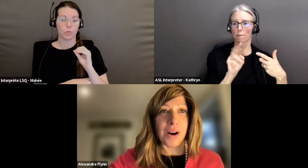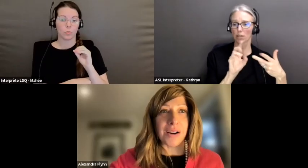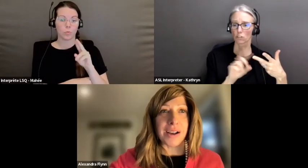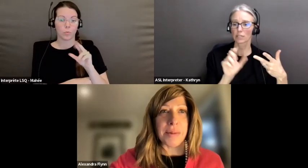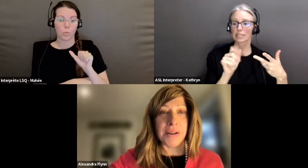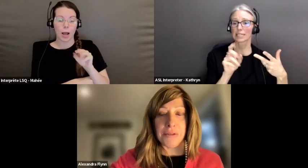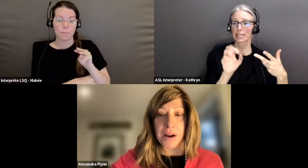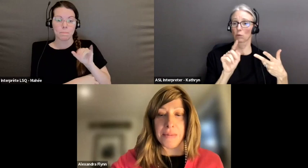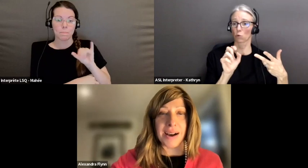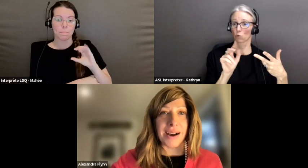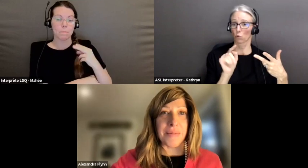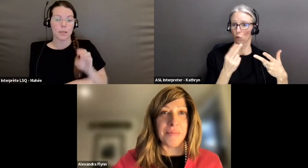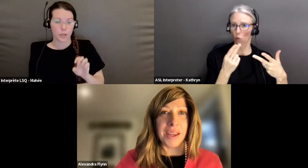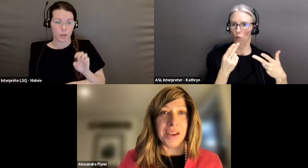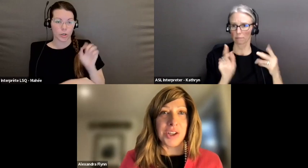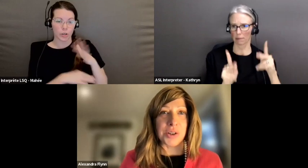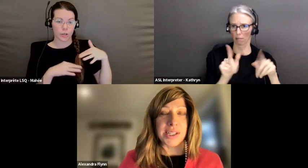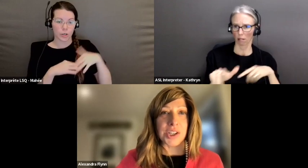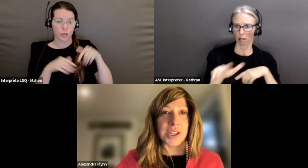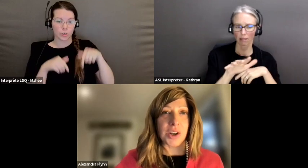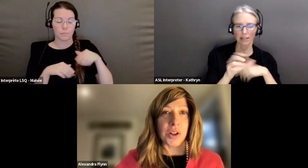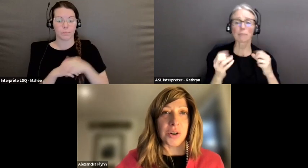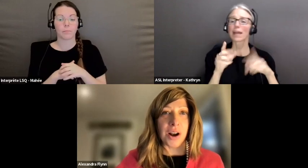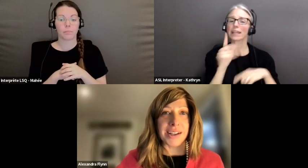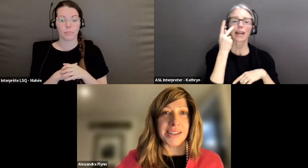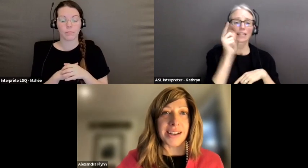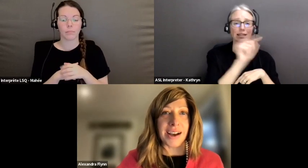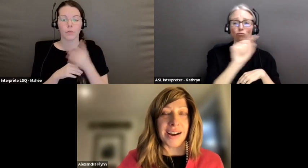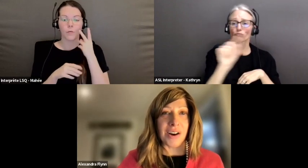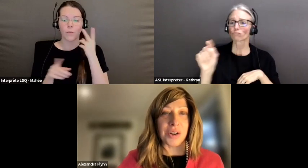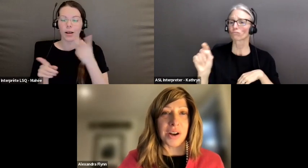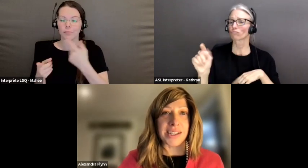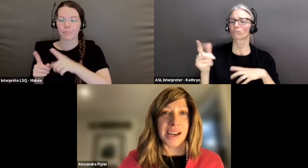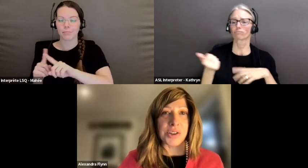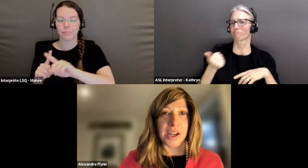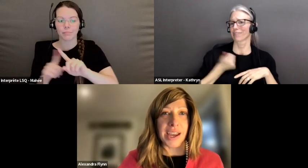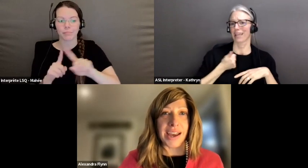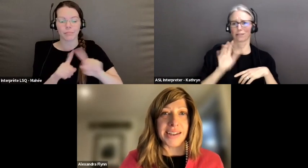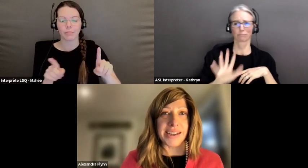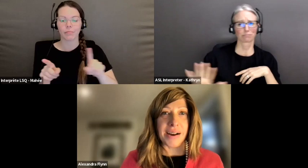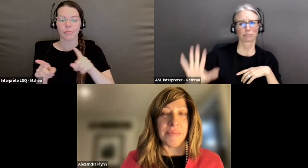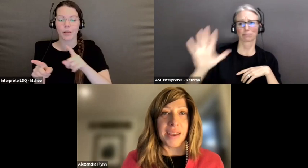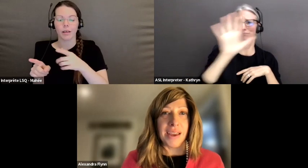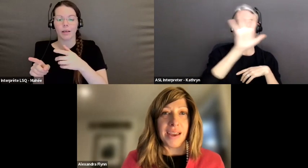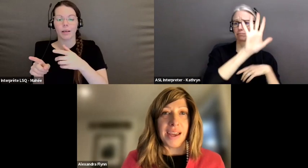you are coming from jurisdictions all across the country,